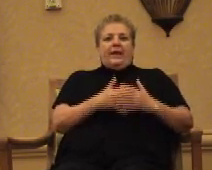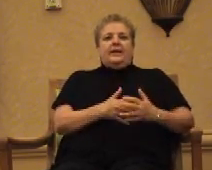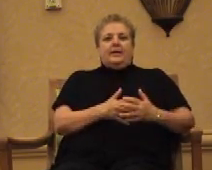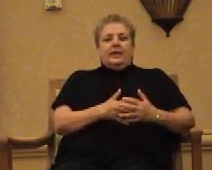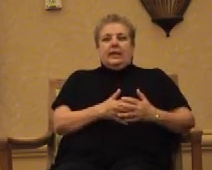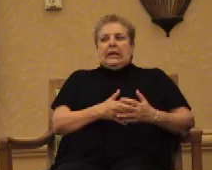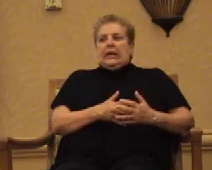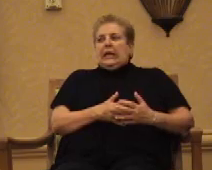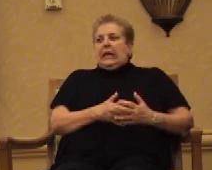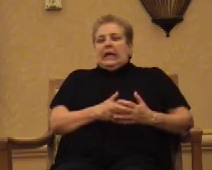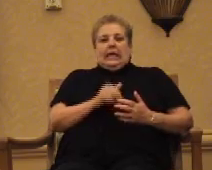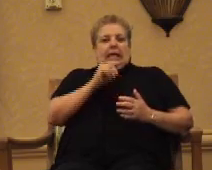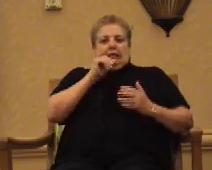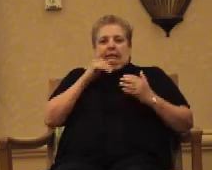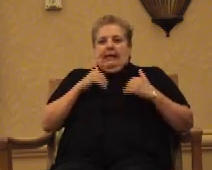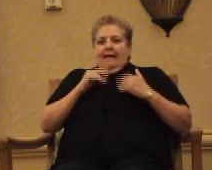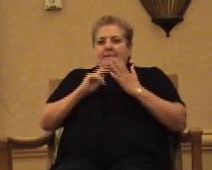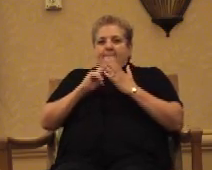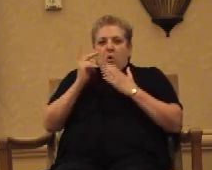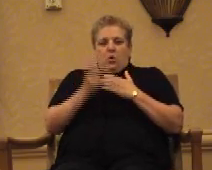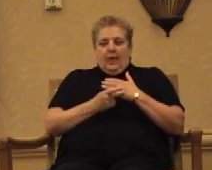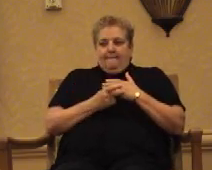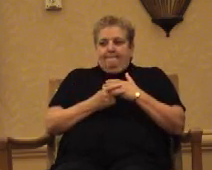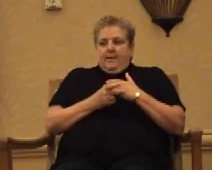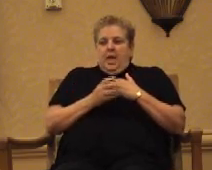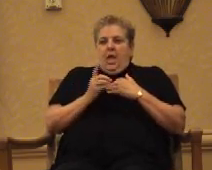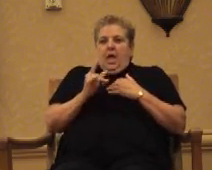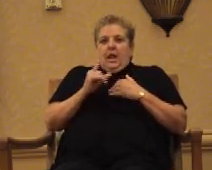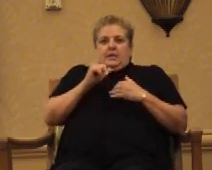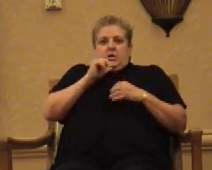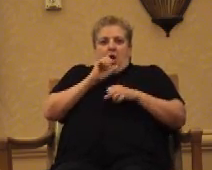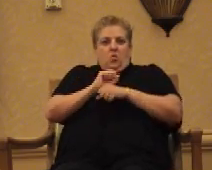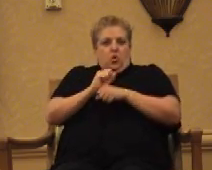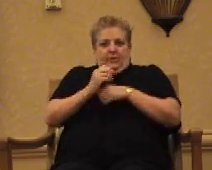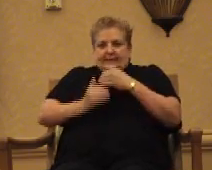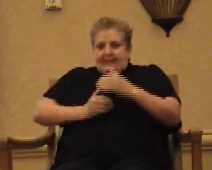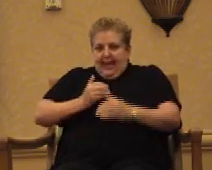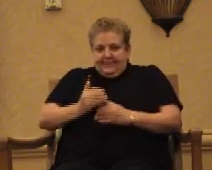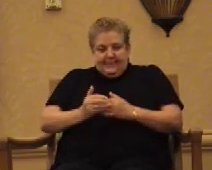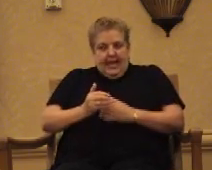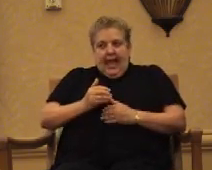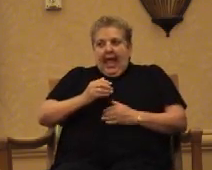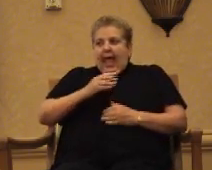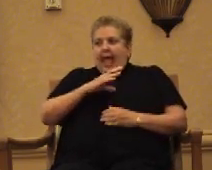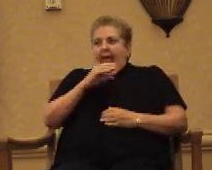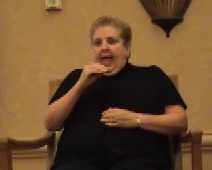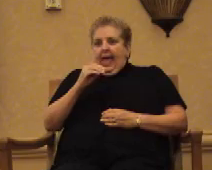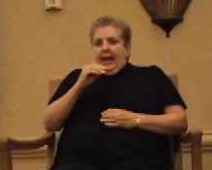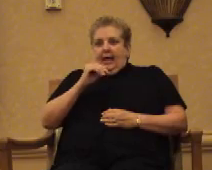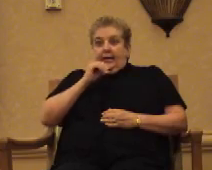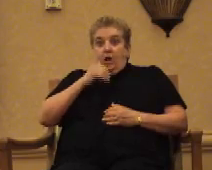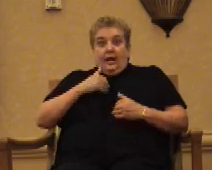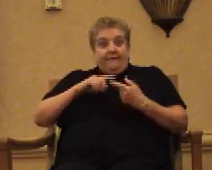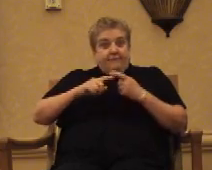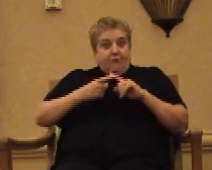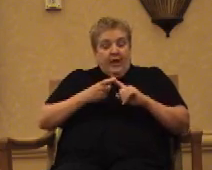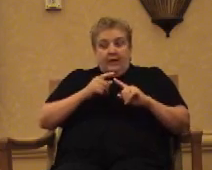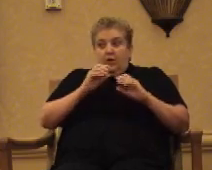program, and I did not work a step, I did not have a friend. There was no fellowship. I did not